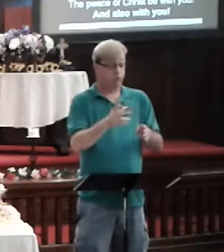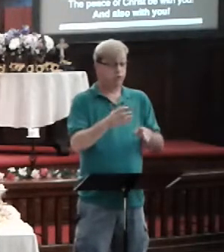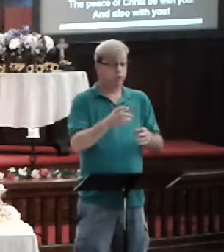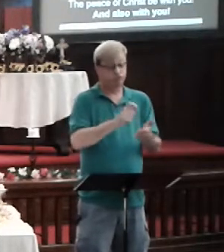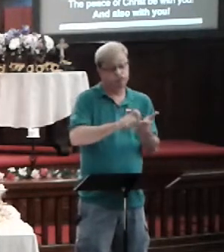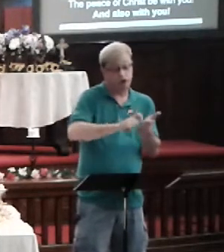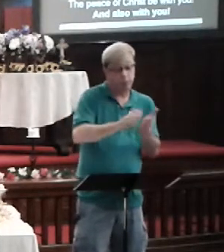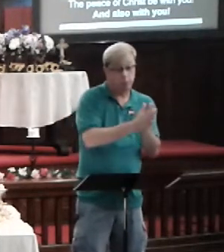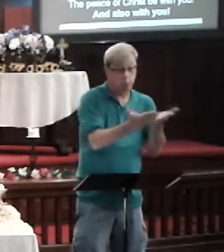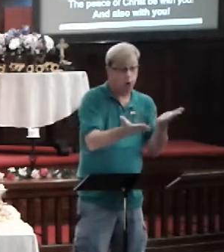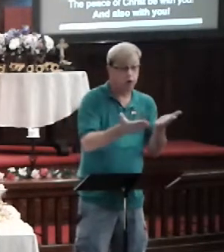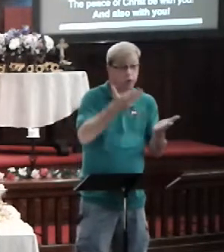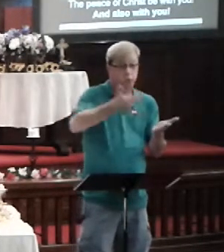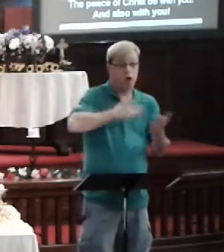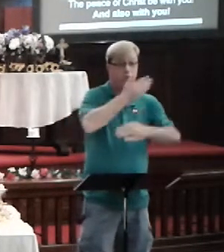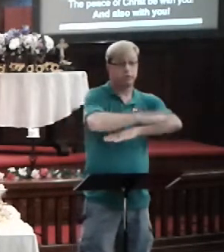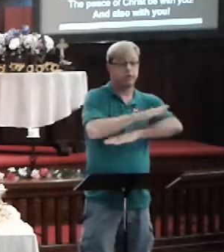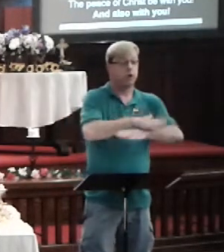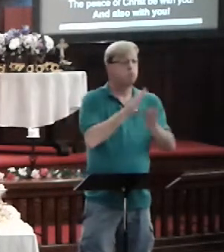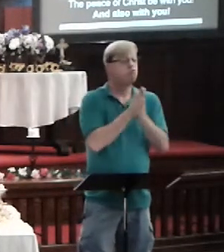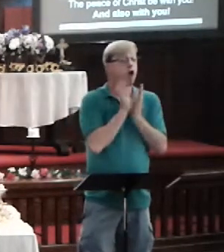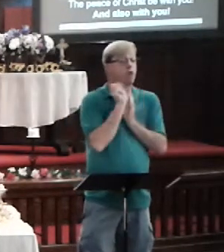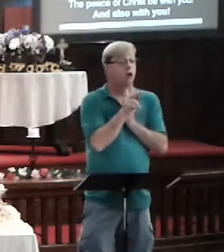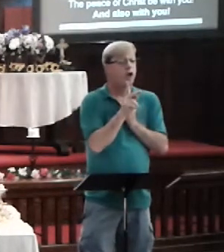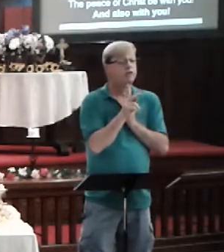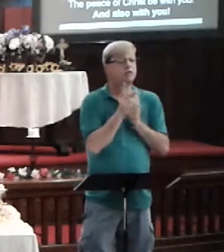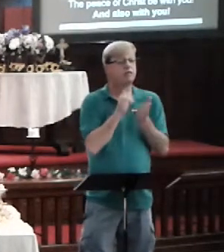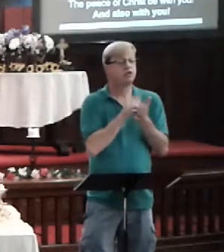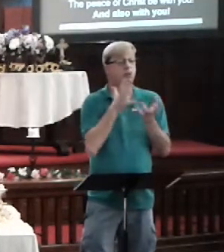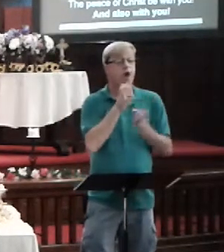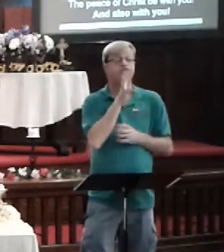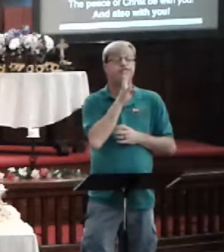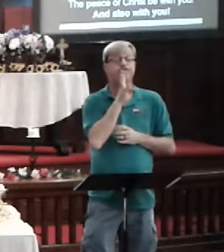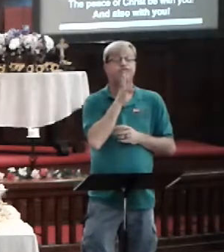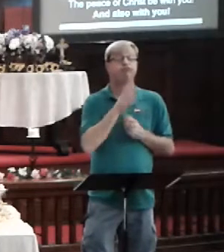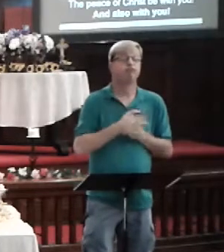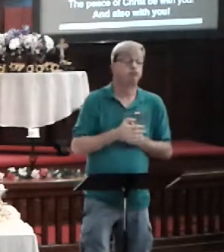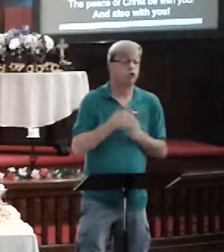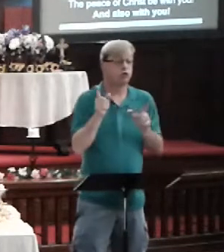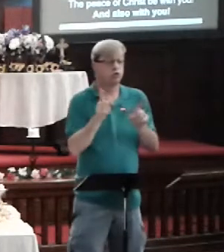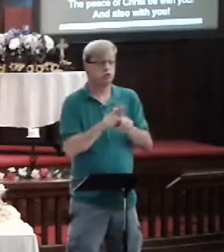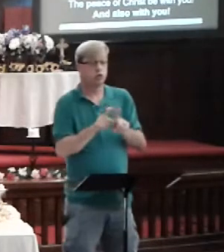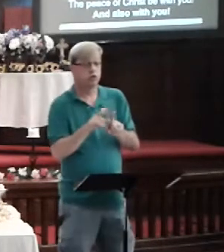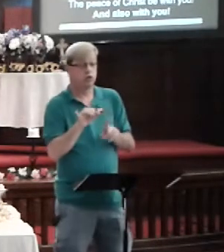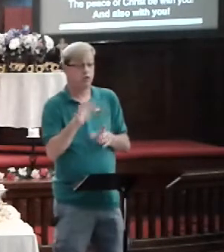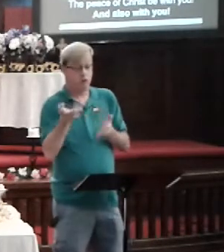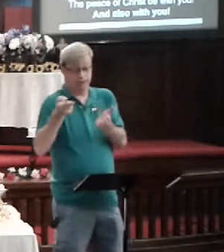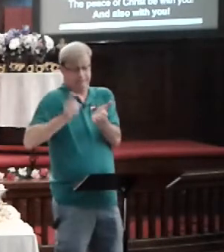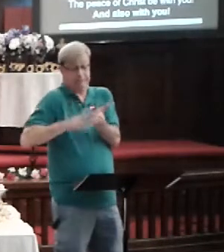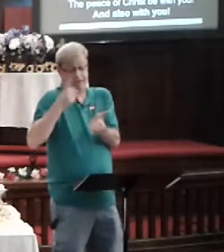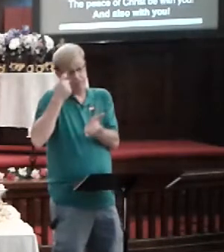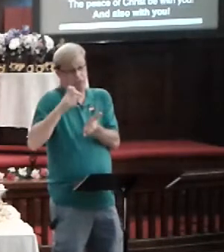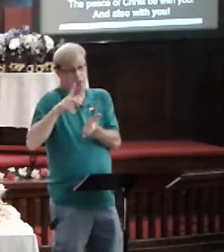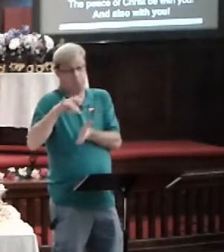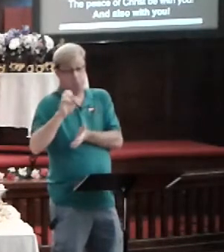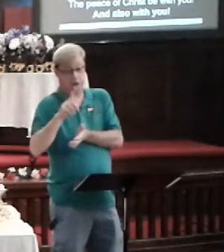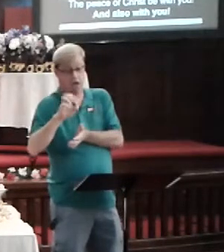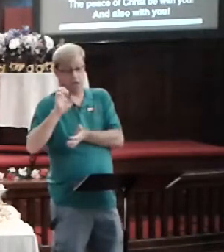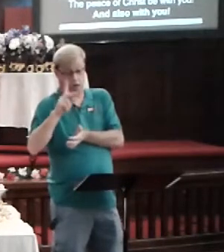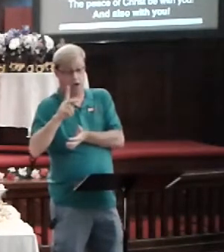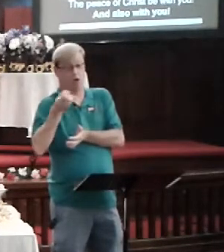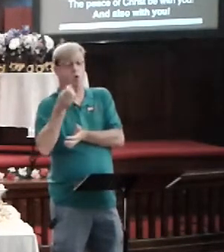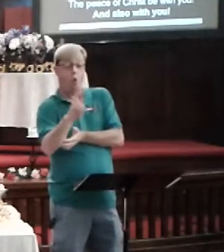the welcome table any prayer requests you'd like read aloud. And also, if you want to sign up for potluck